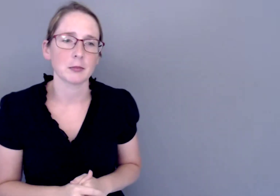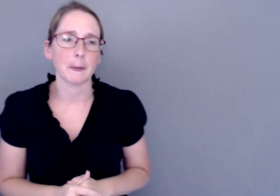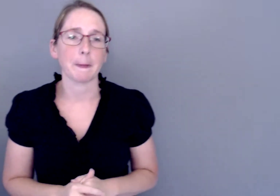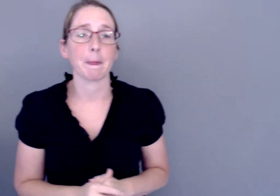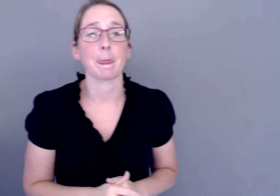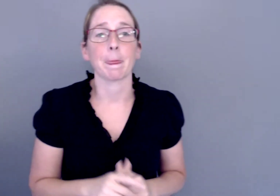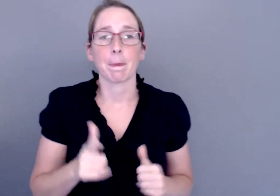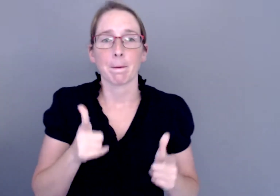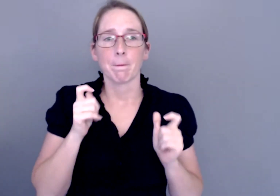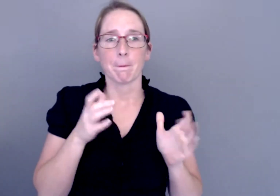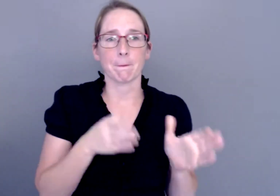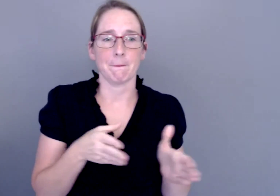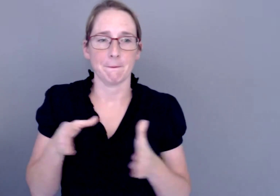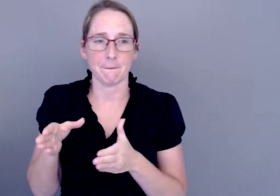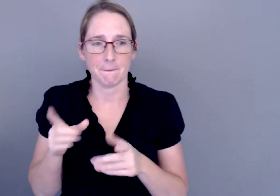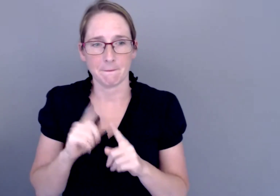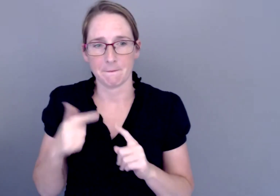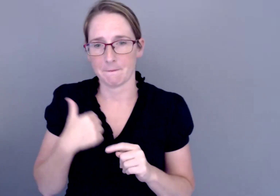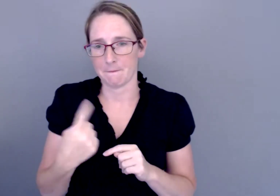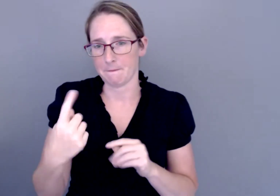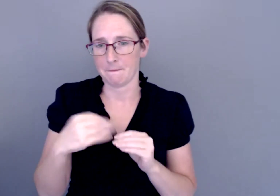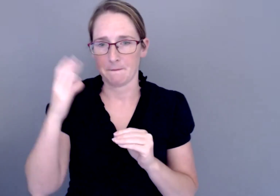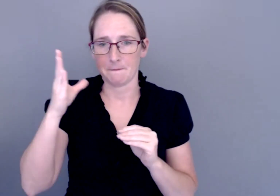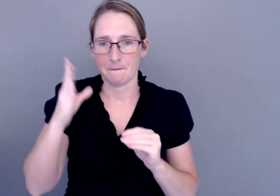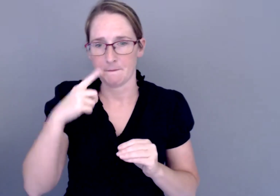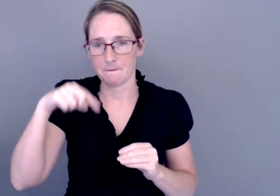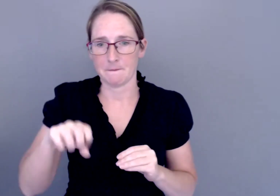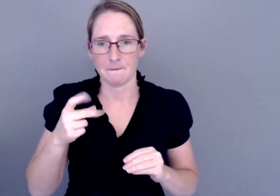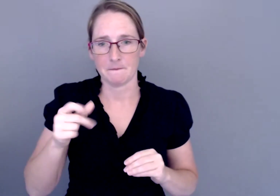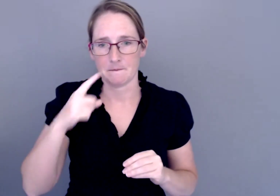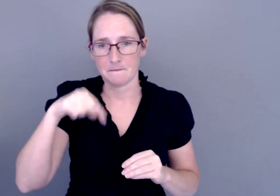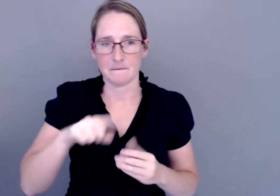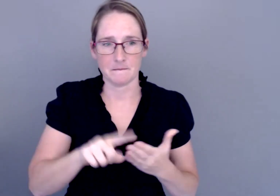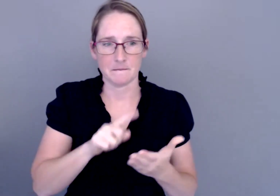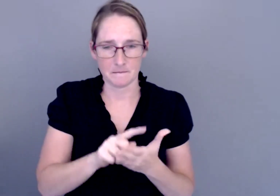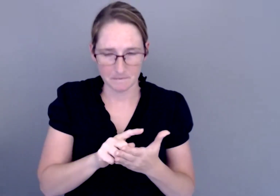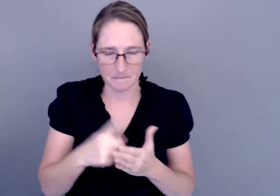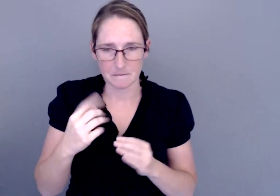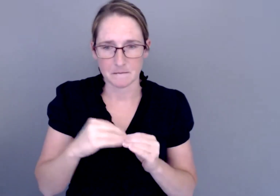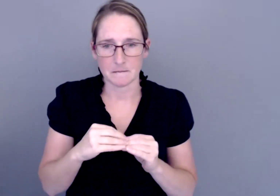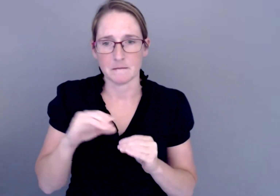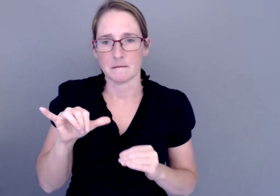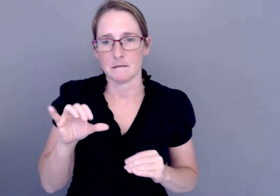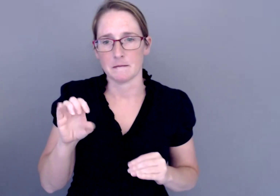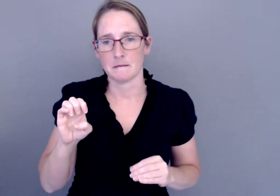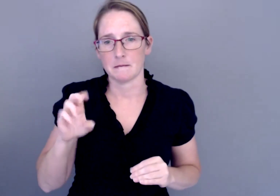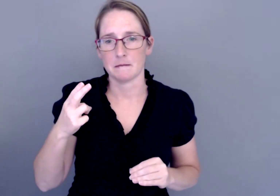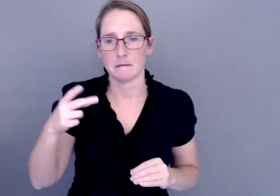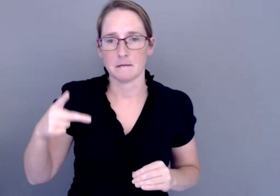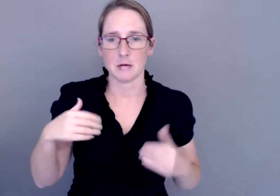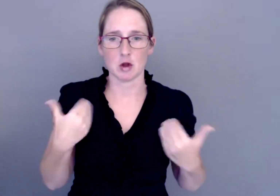And a quick pivot, but we do have one more presenter for this space for this hour, and that is our Youth